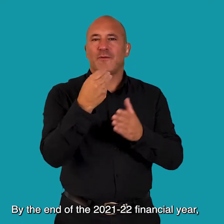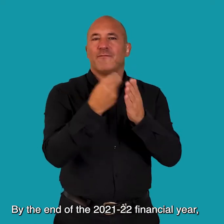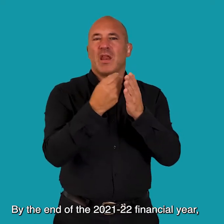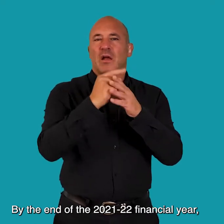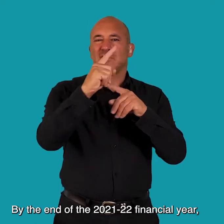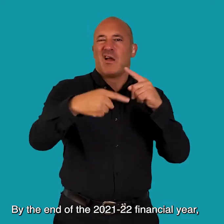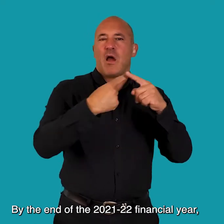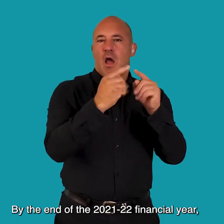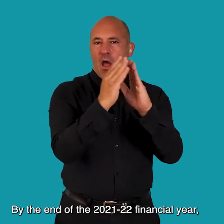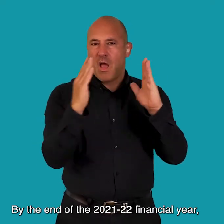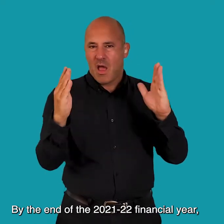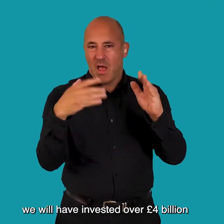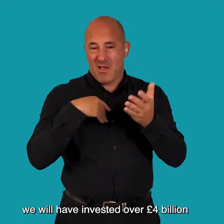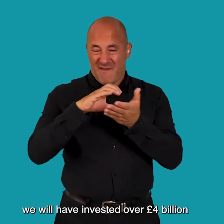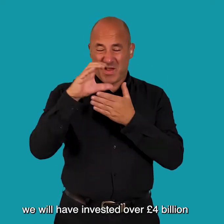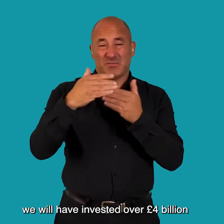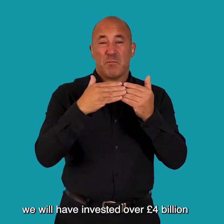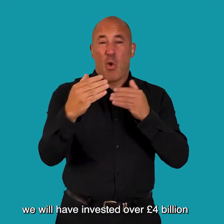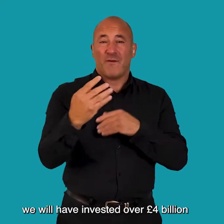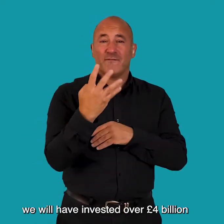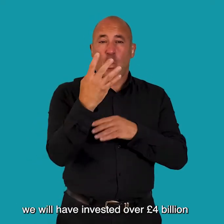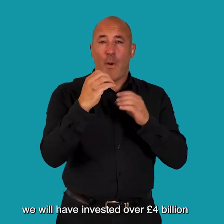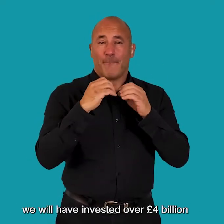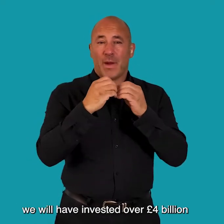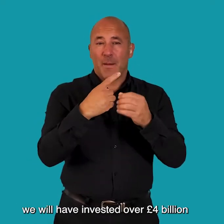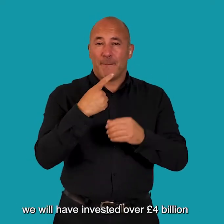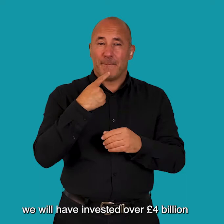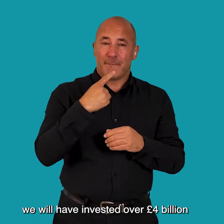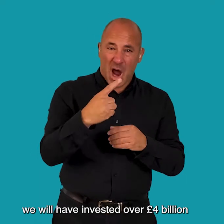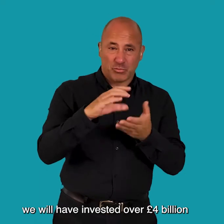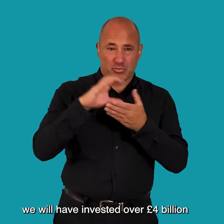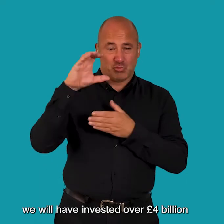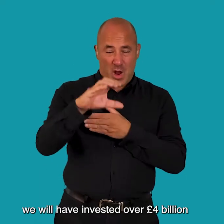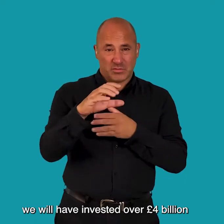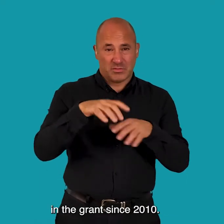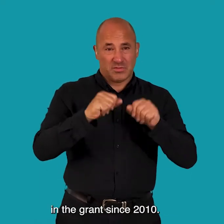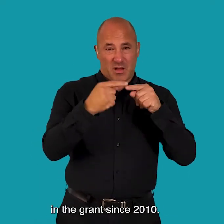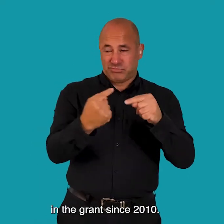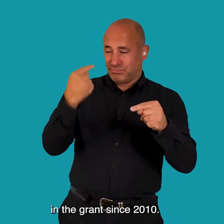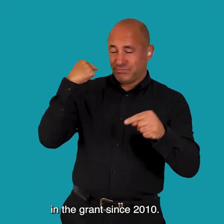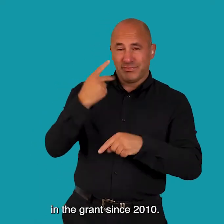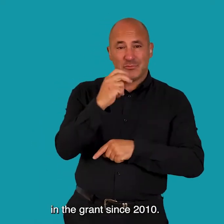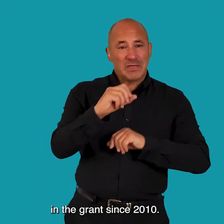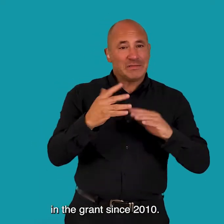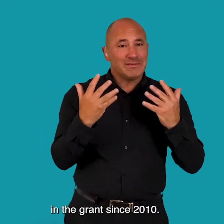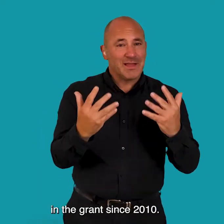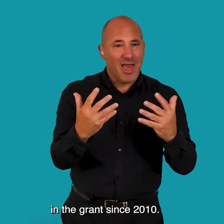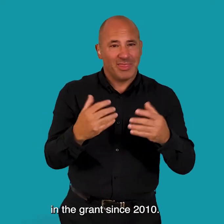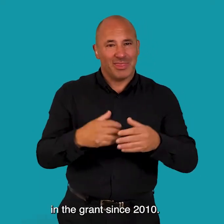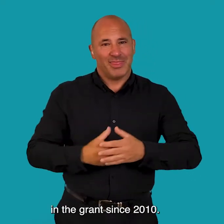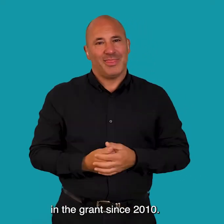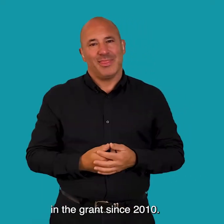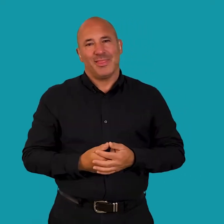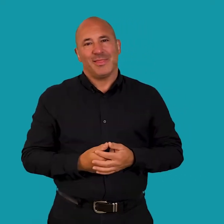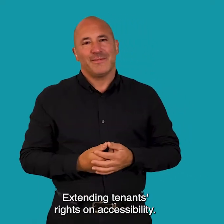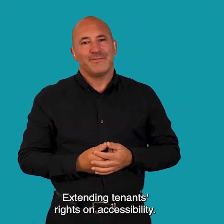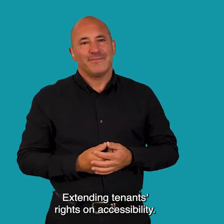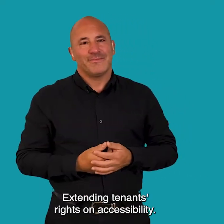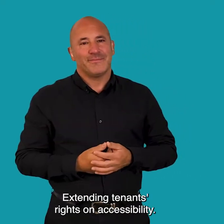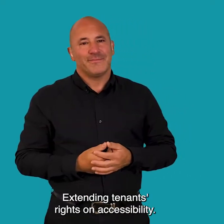2021-22 financial year, we will have invested over £4 billion in the grant since 2010. Extending